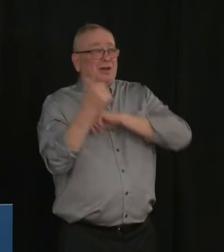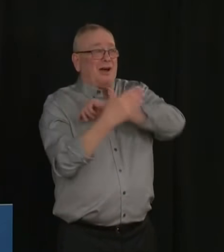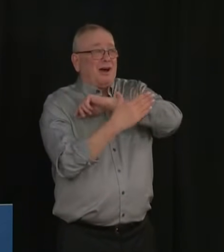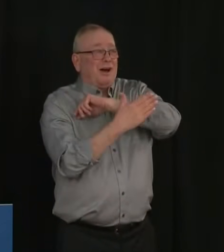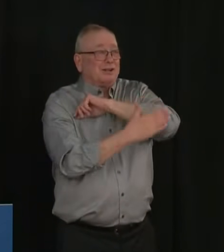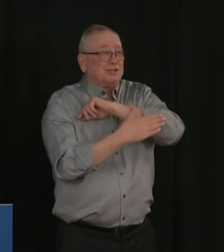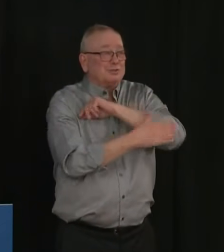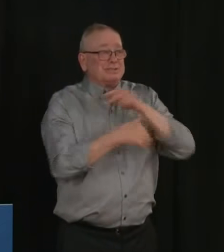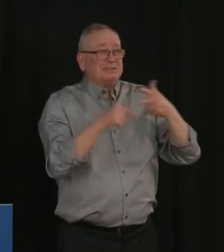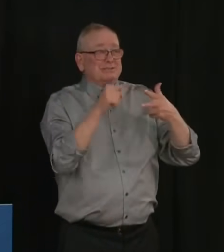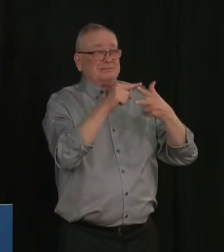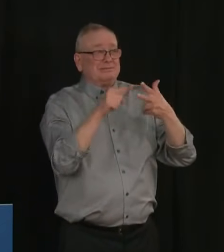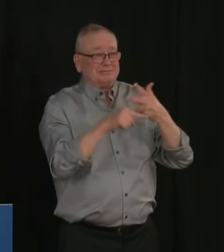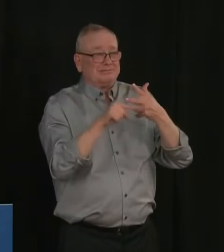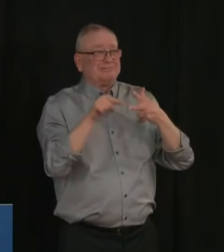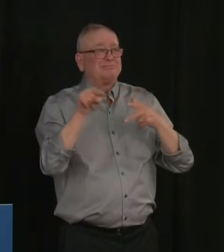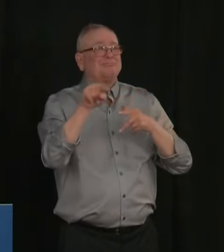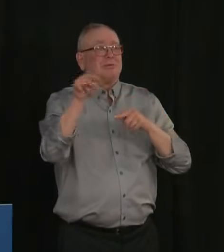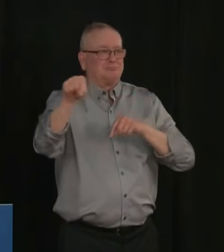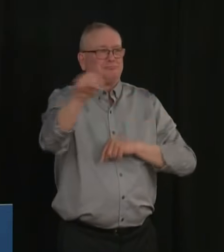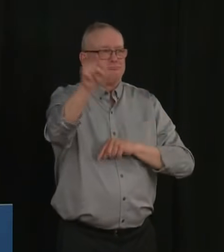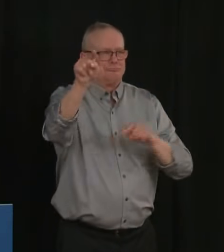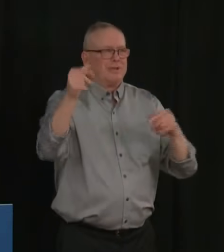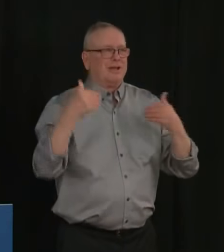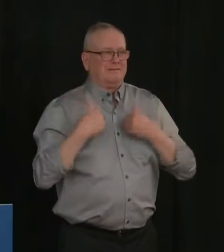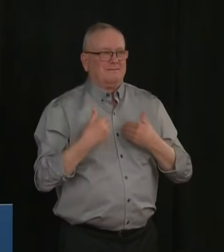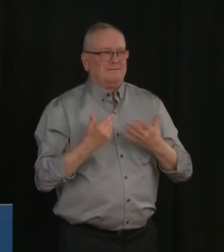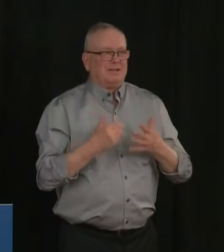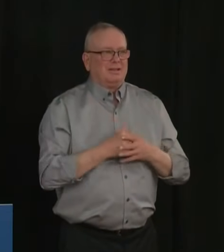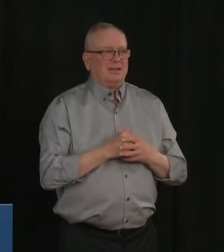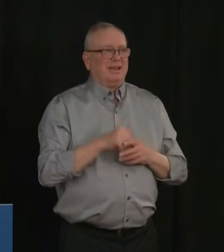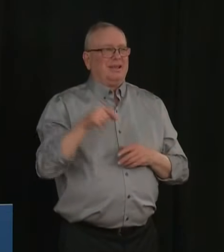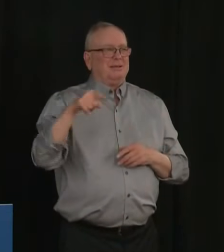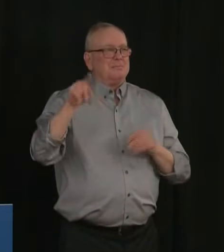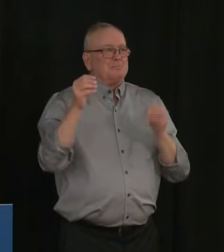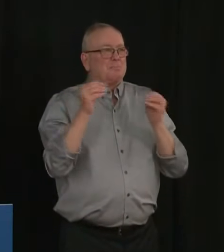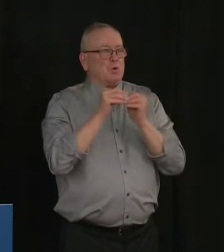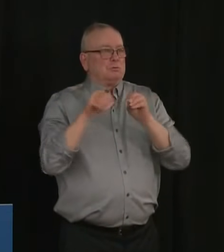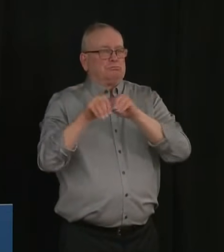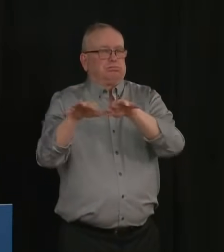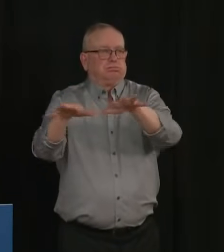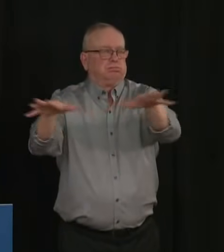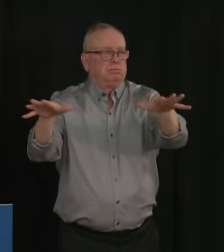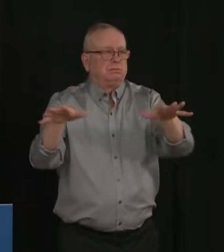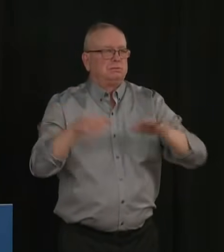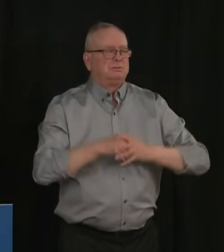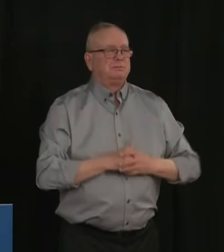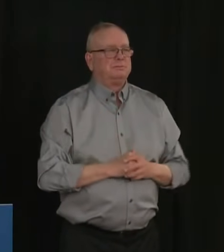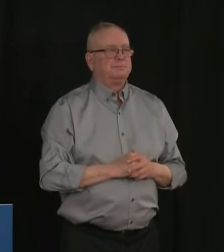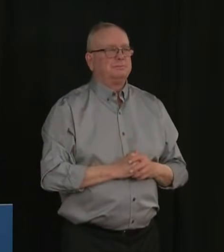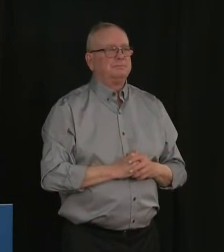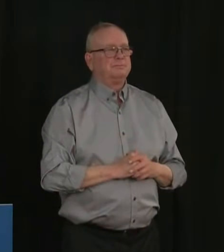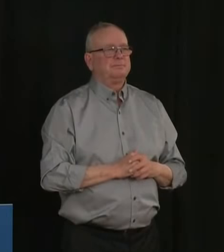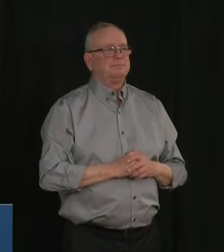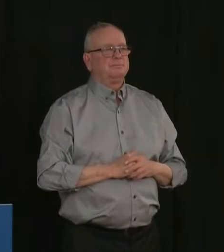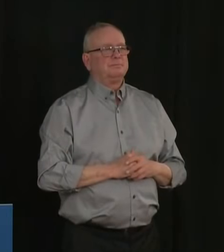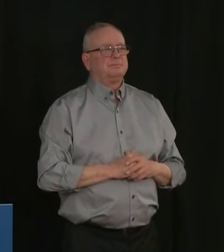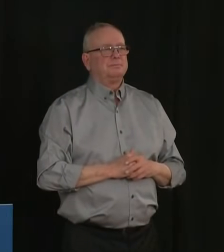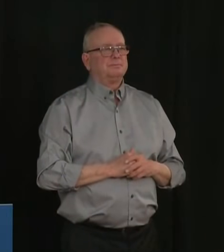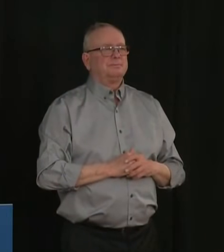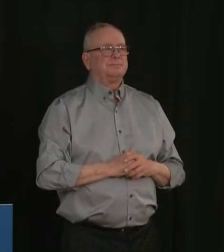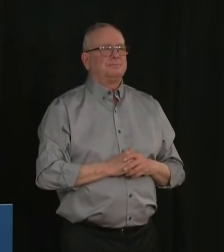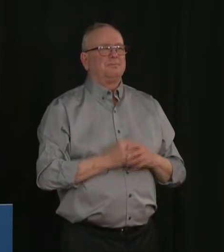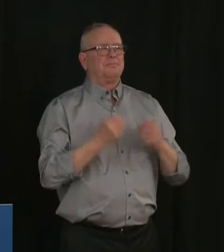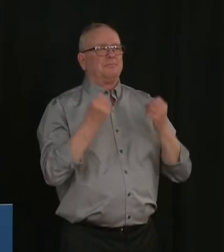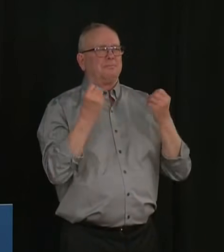to the high burden of disease because of how infectious they are. One of the biggest questions is how well our vaccines